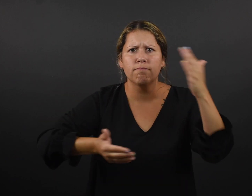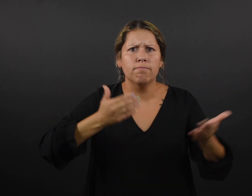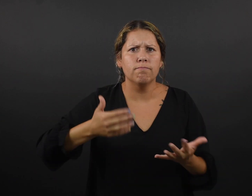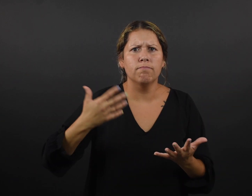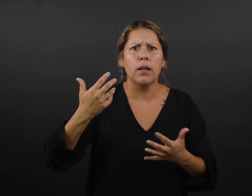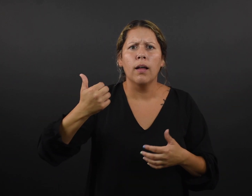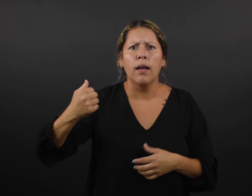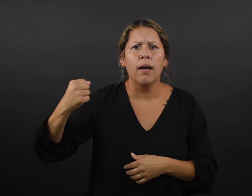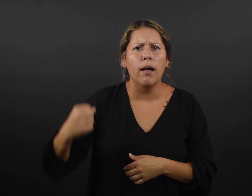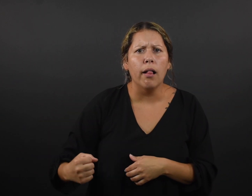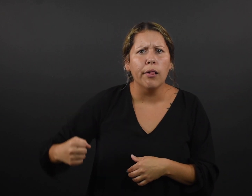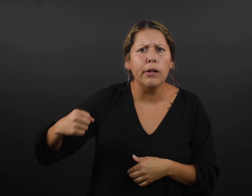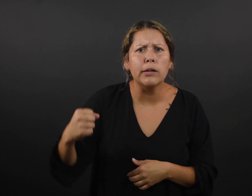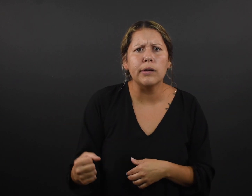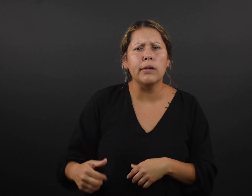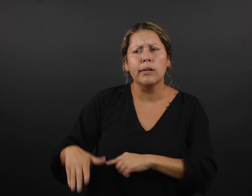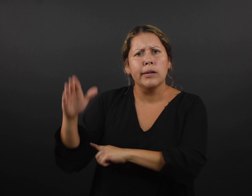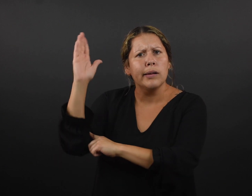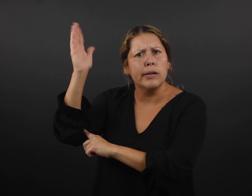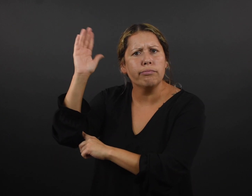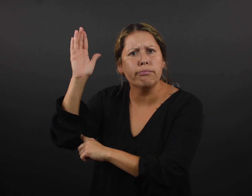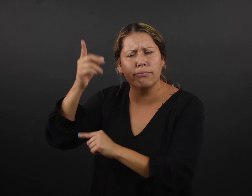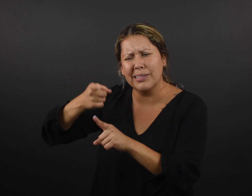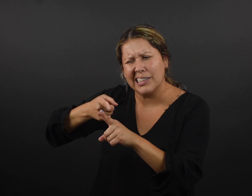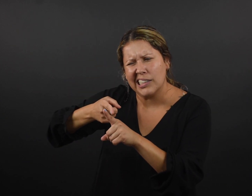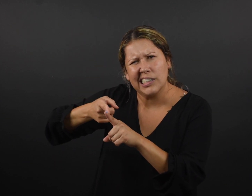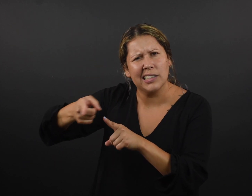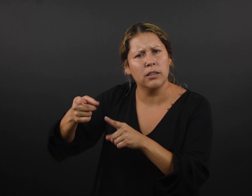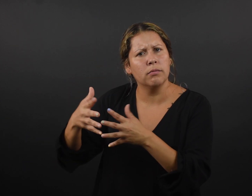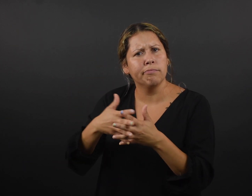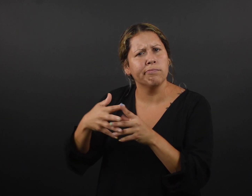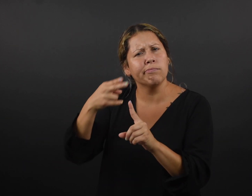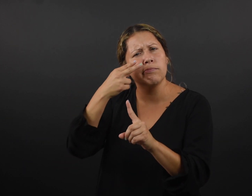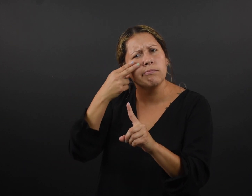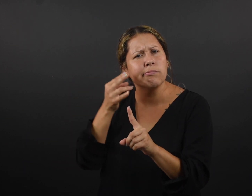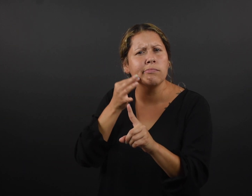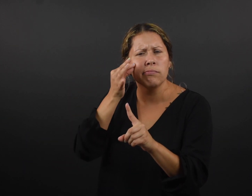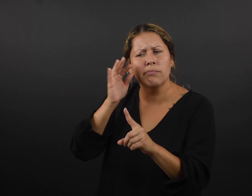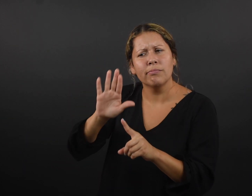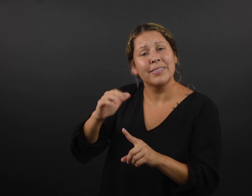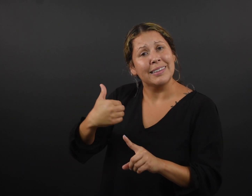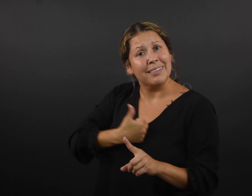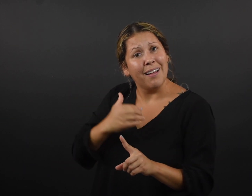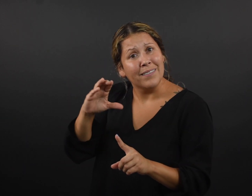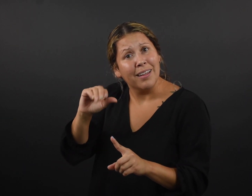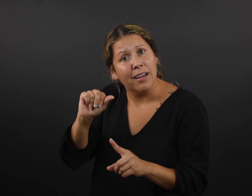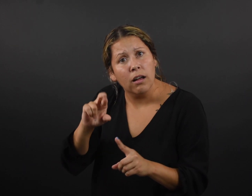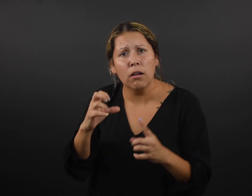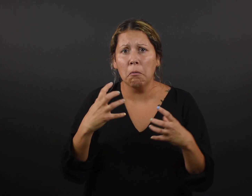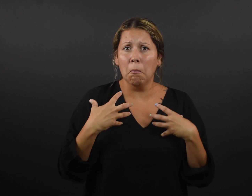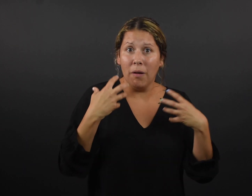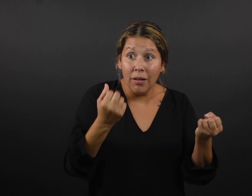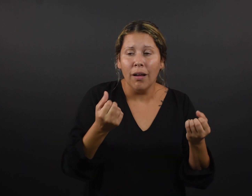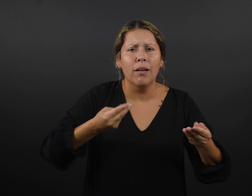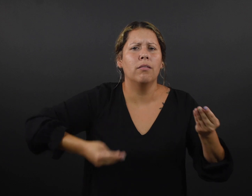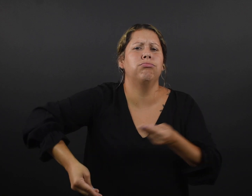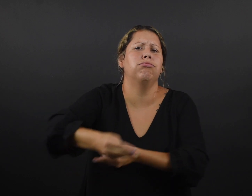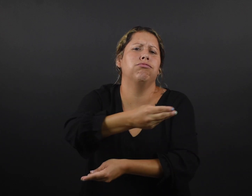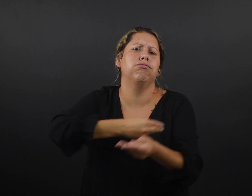Nitamising Gimishkikinan has invited elders and guest speakers specializing in American Indian self-care and